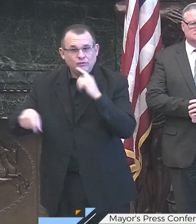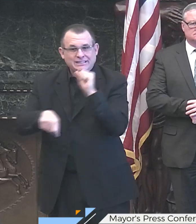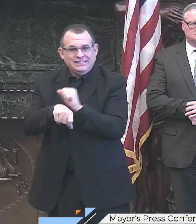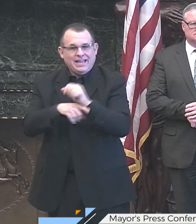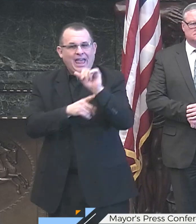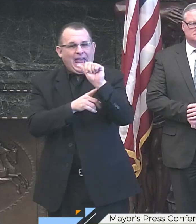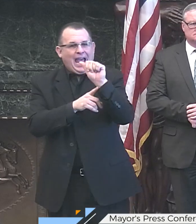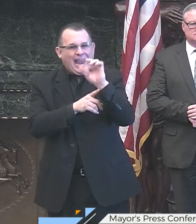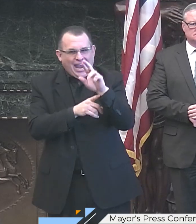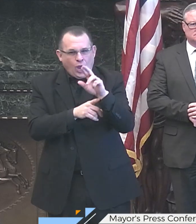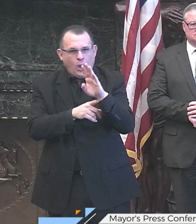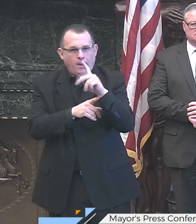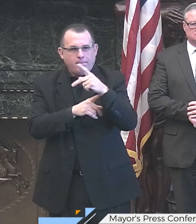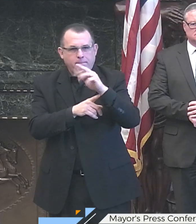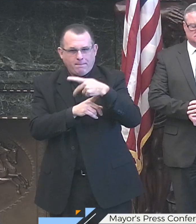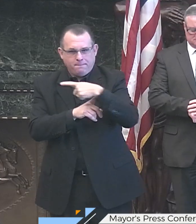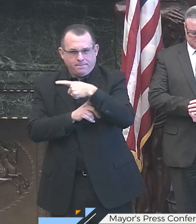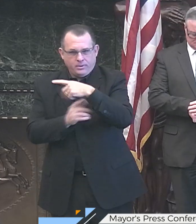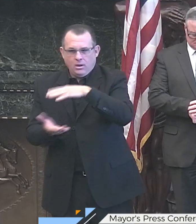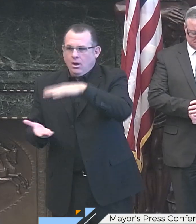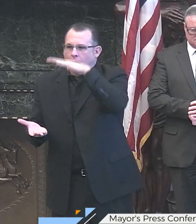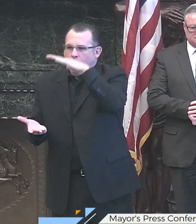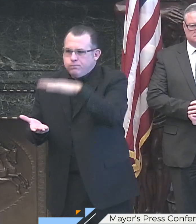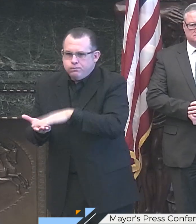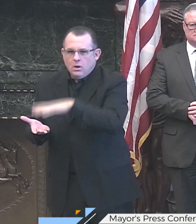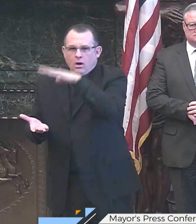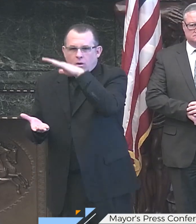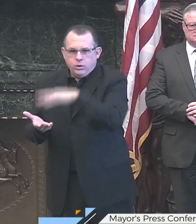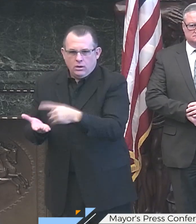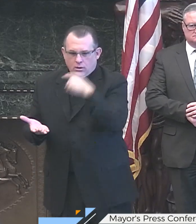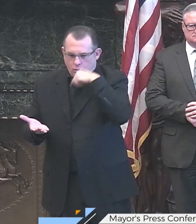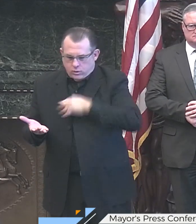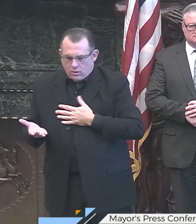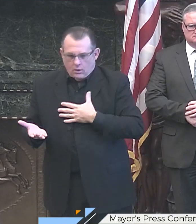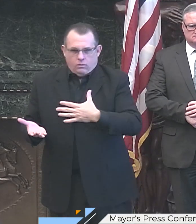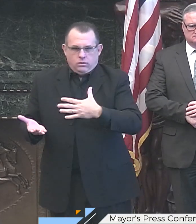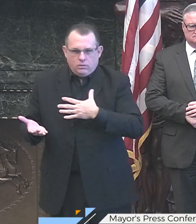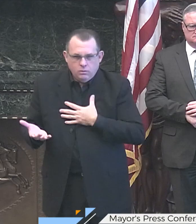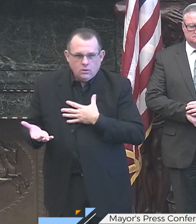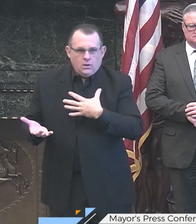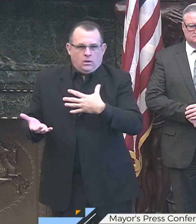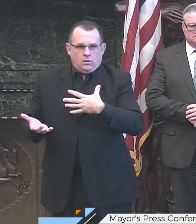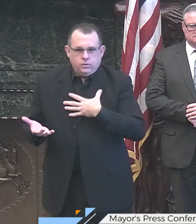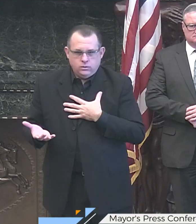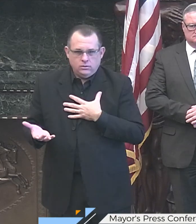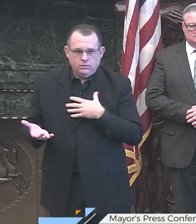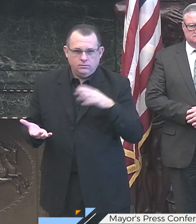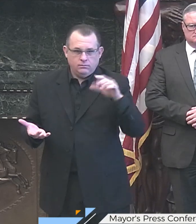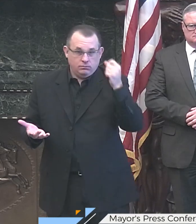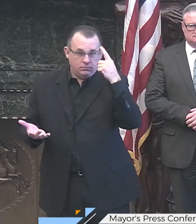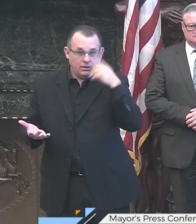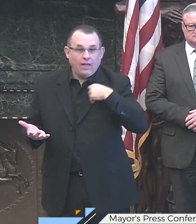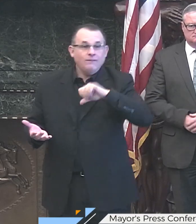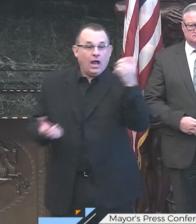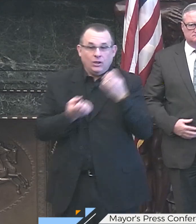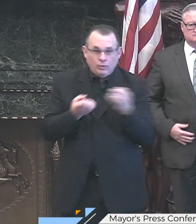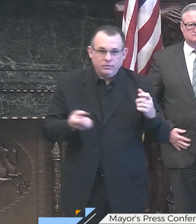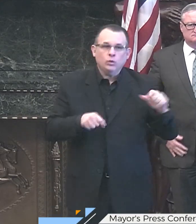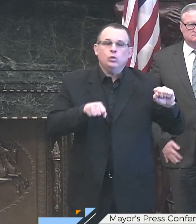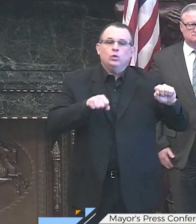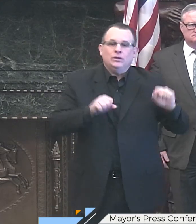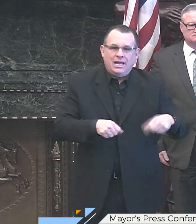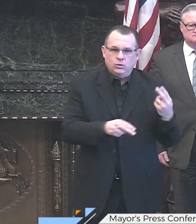lungs. There are a number of other devices that can pump oxygen into the lungs. They're not traditionally used as ventilators in intensive care units, but may be